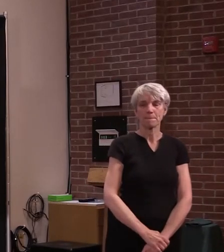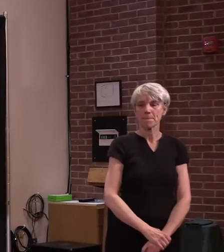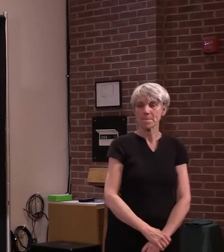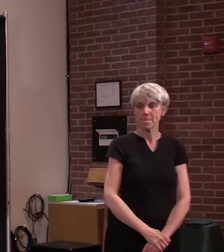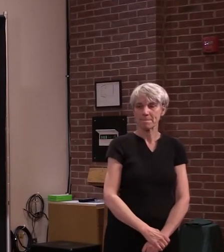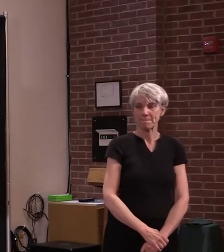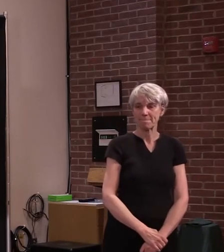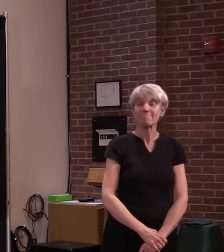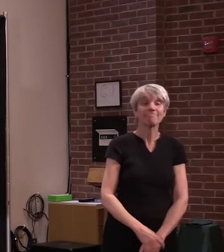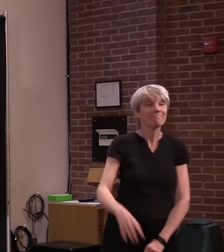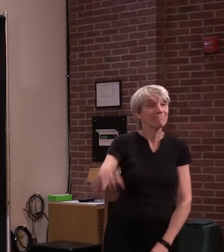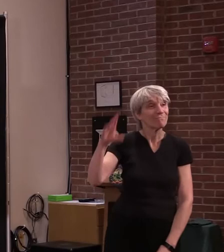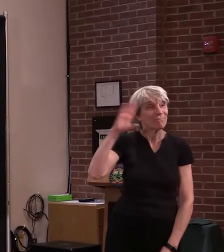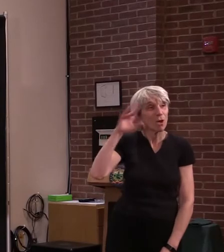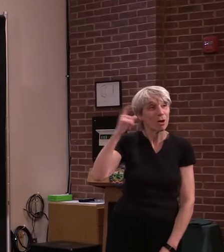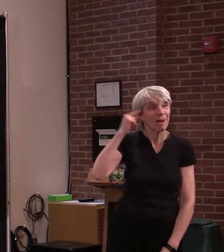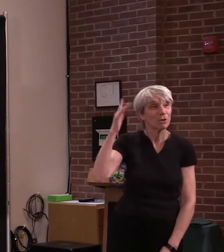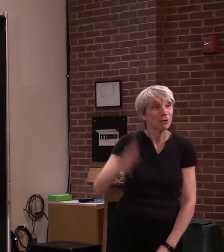Hello, Governor.